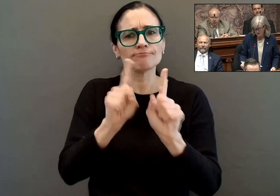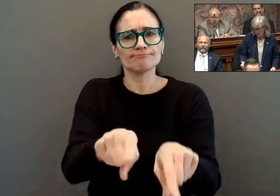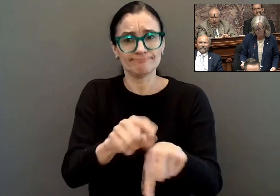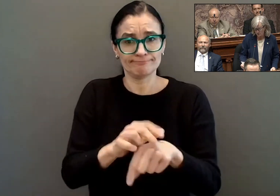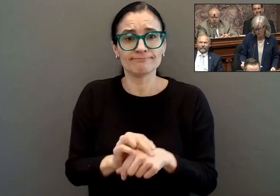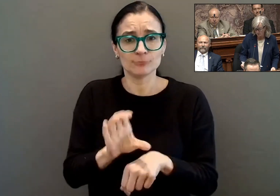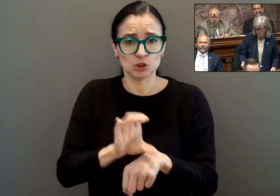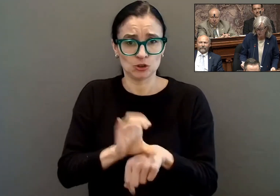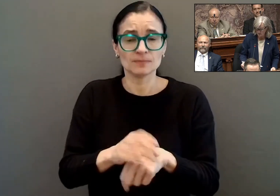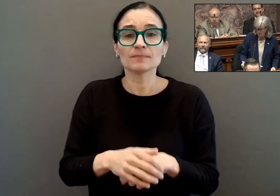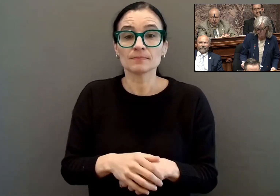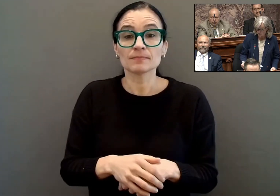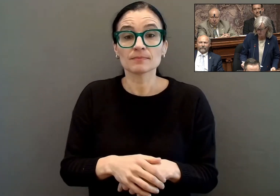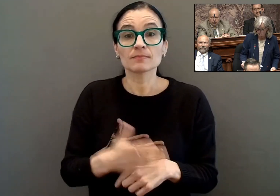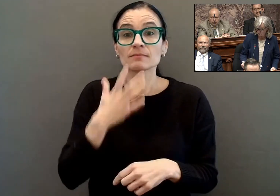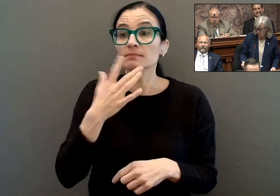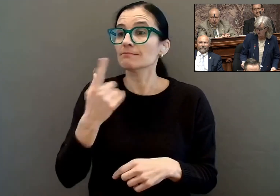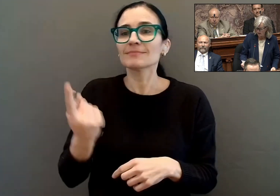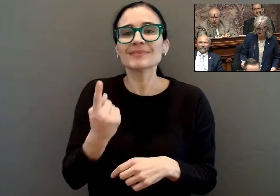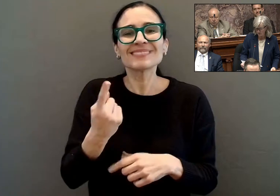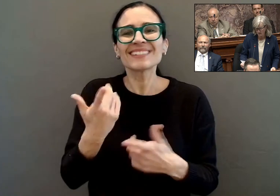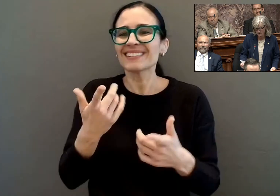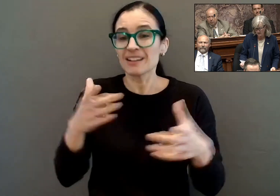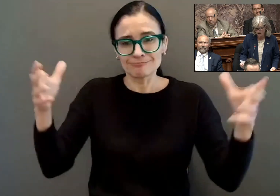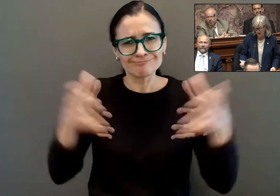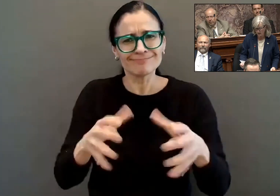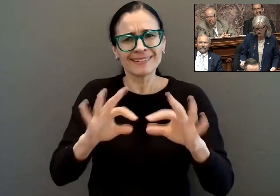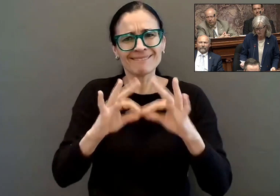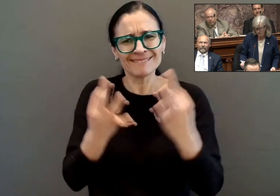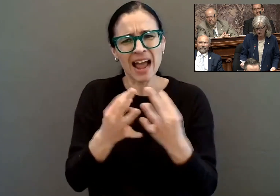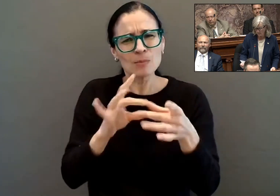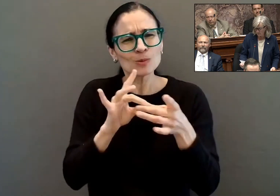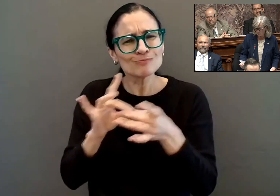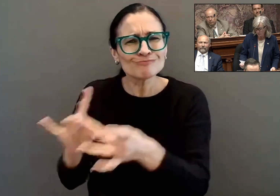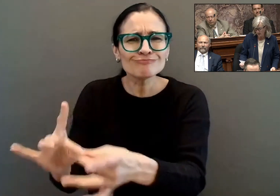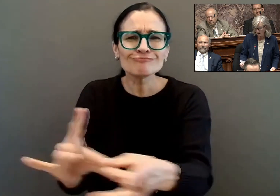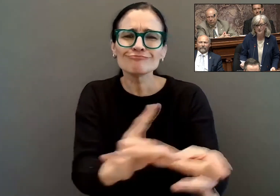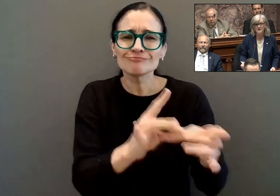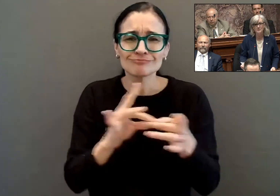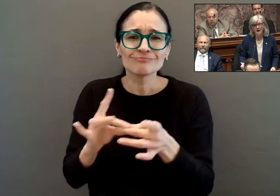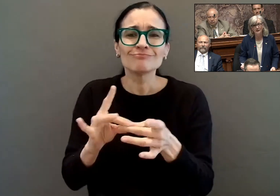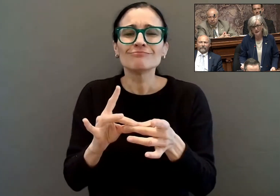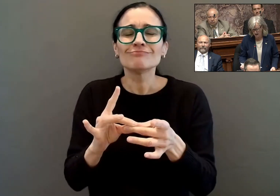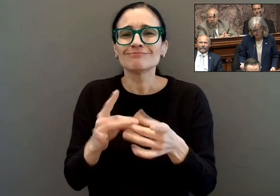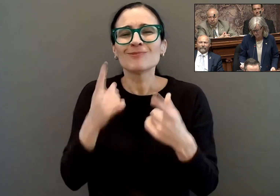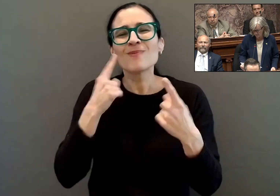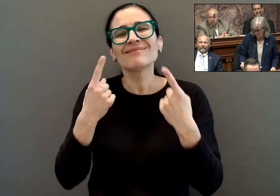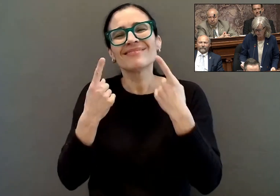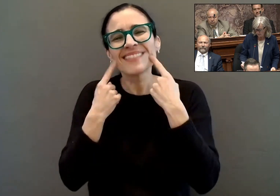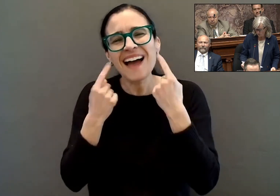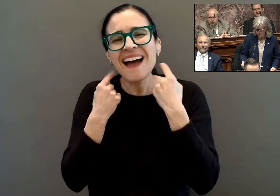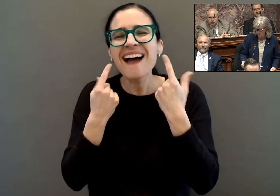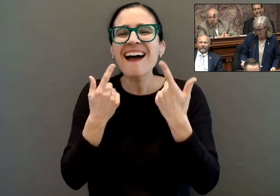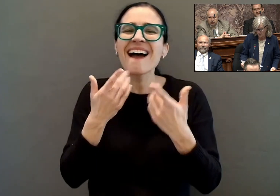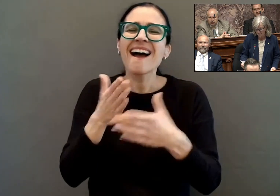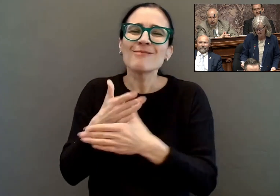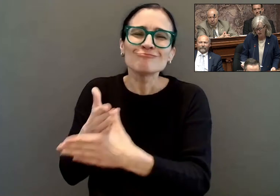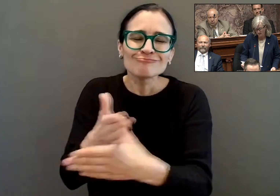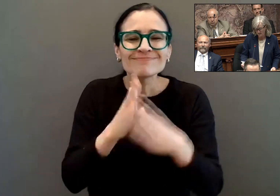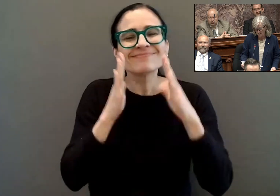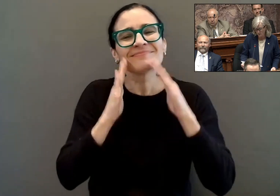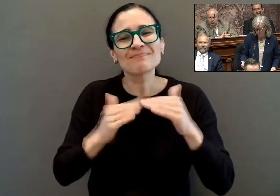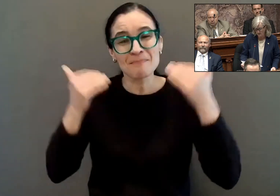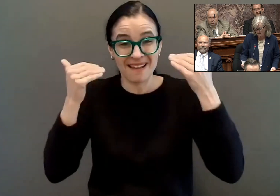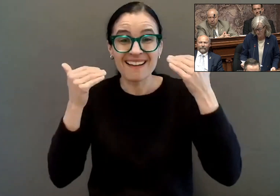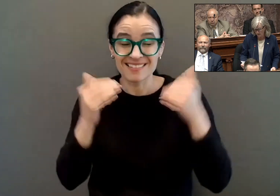with a soft, strong bonds of sharing, who would laugh and then sigh, and then reply with smiling eyes when his son